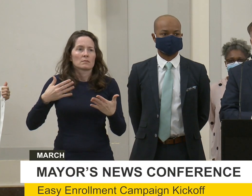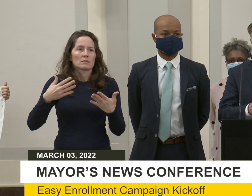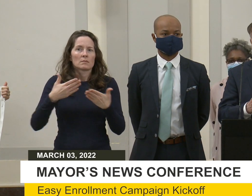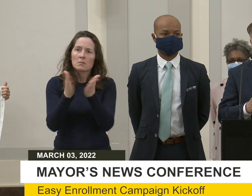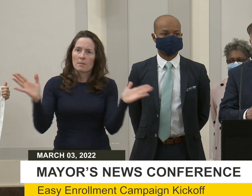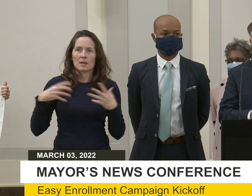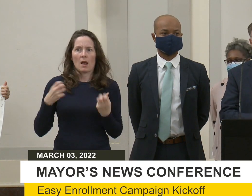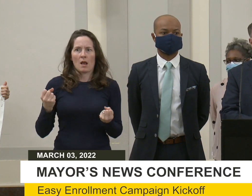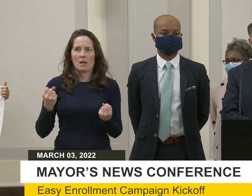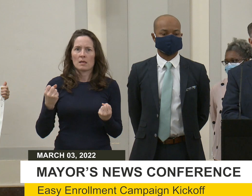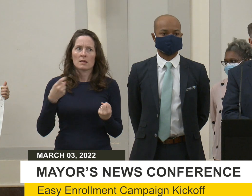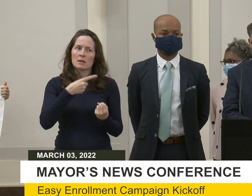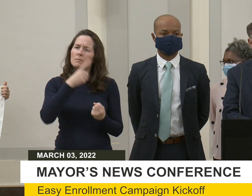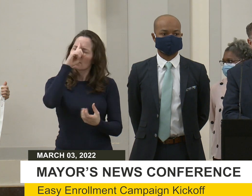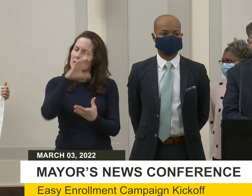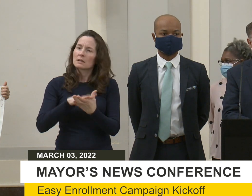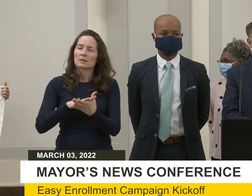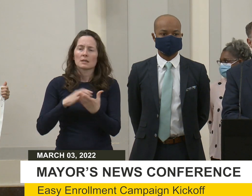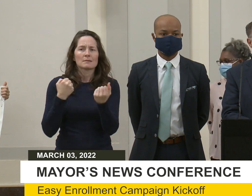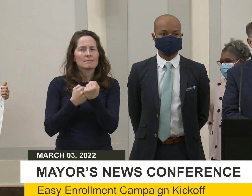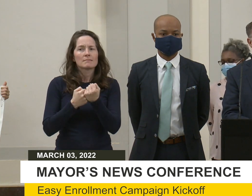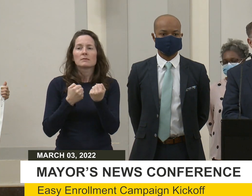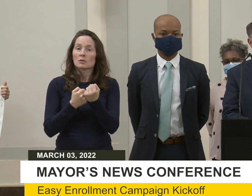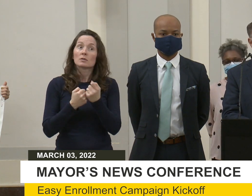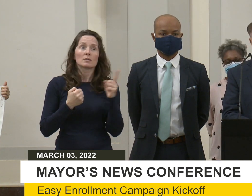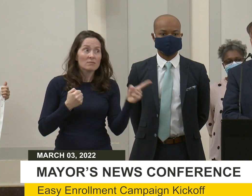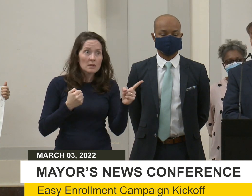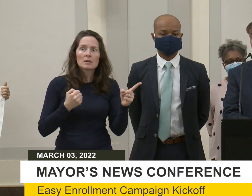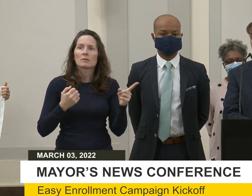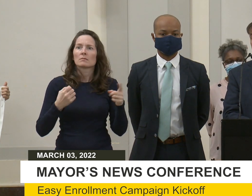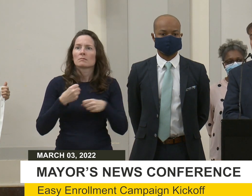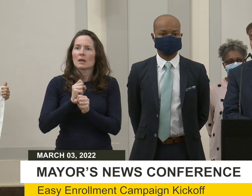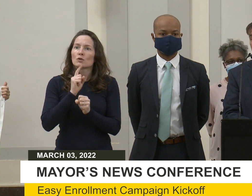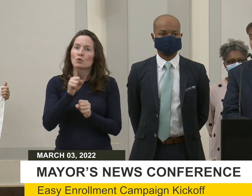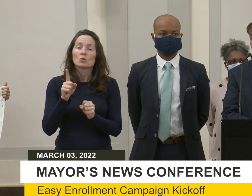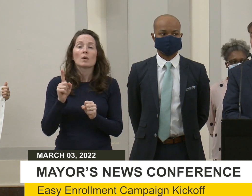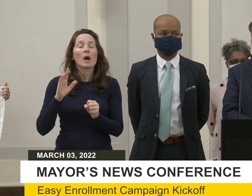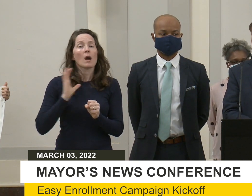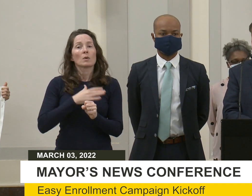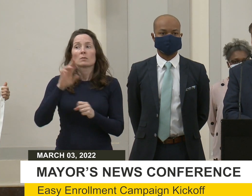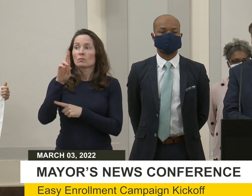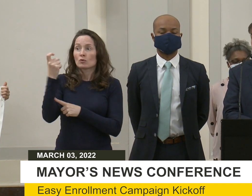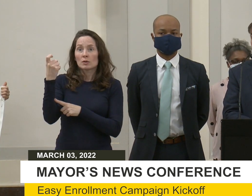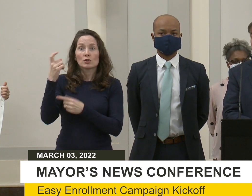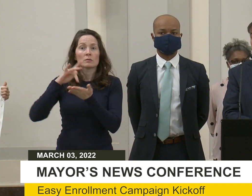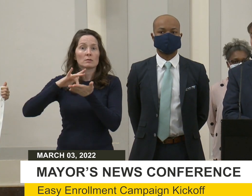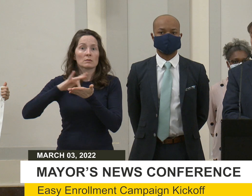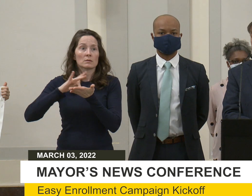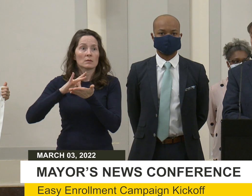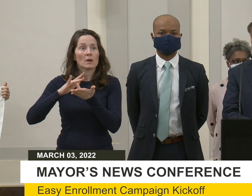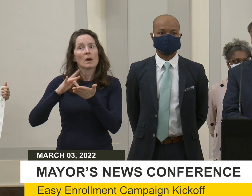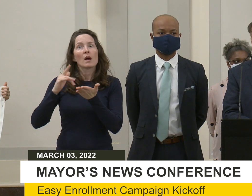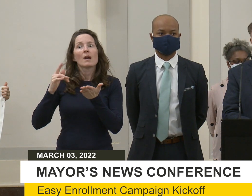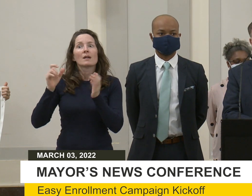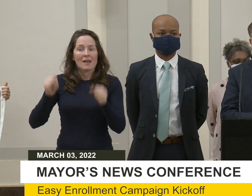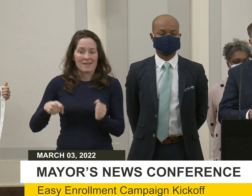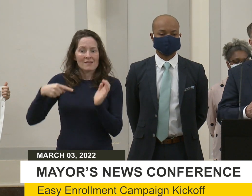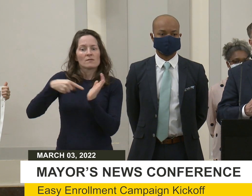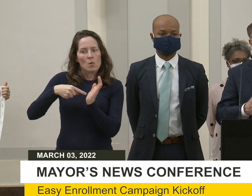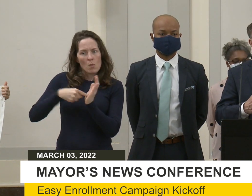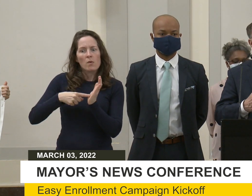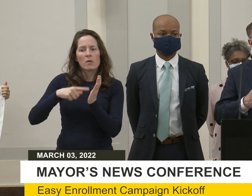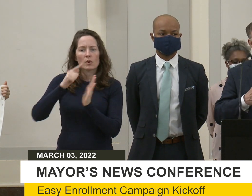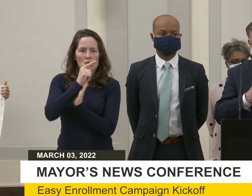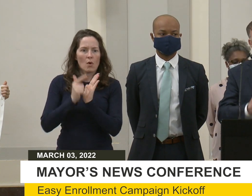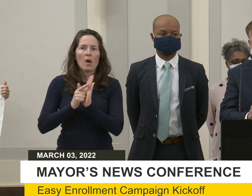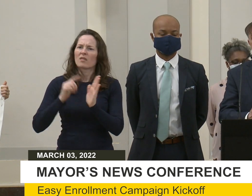happen. He worked for us to get enacted our first in the nation Prescription Drug Affordability Board law, our first in the nation Easy Enrollment law, and now